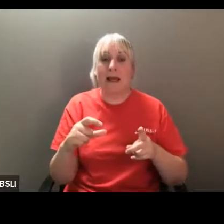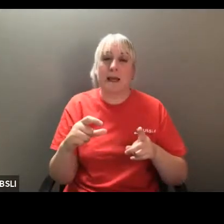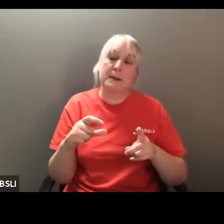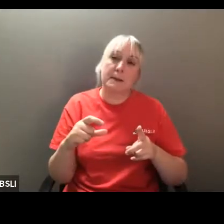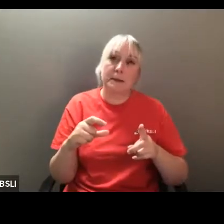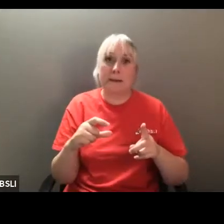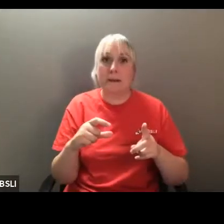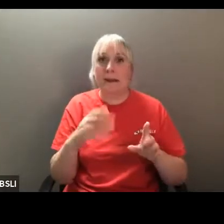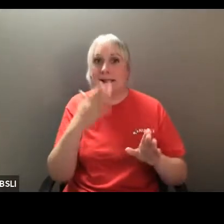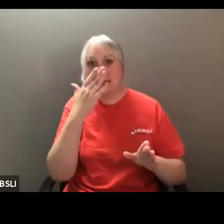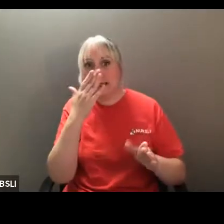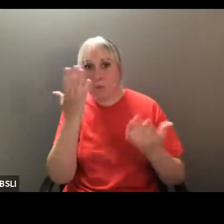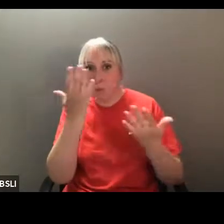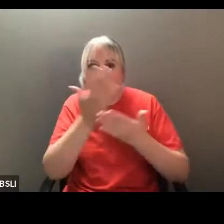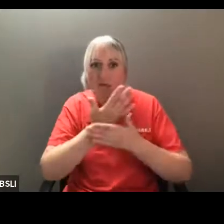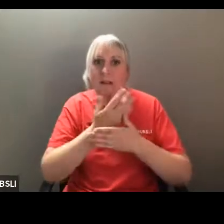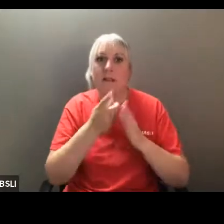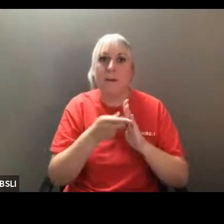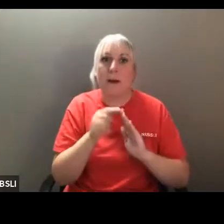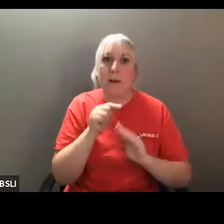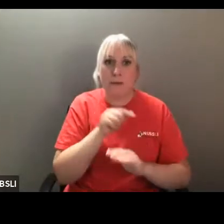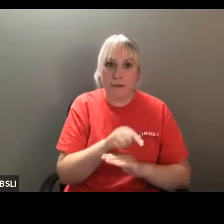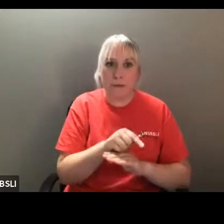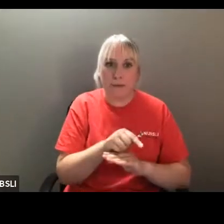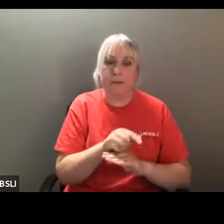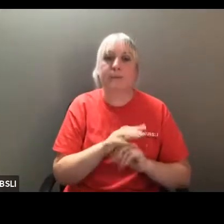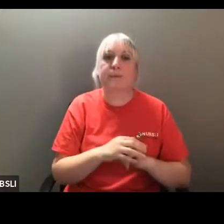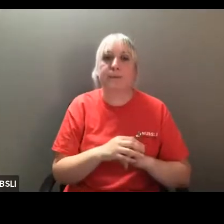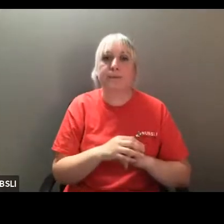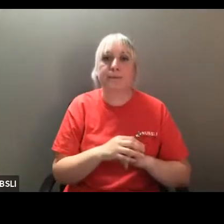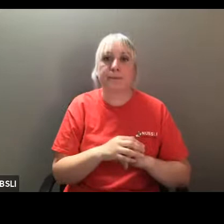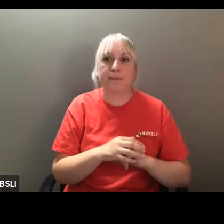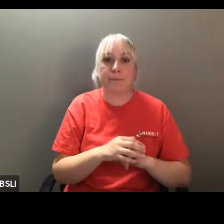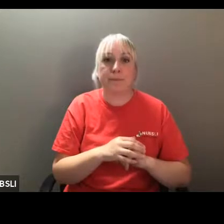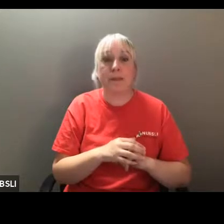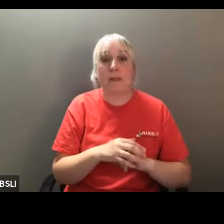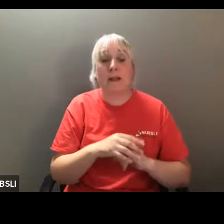which seems to be concerned about, I should say. Various UBI pilots